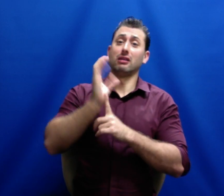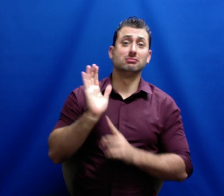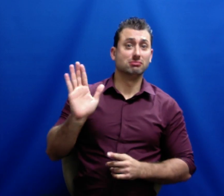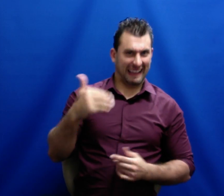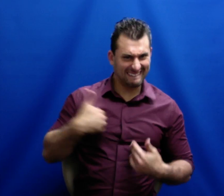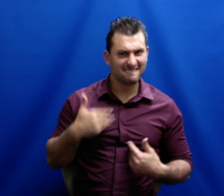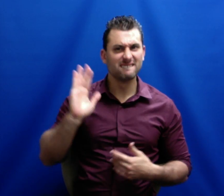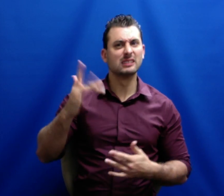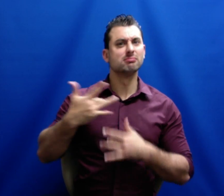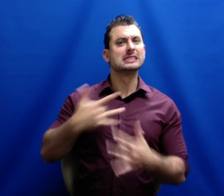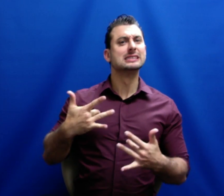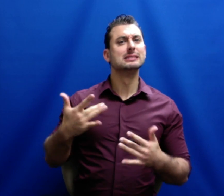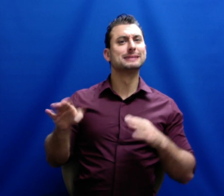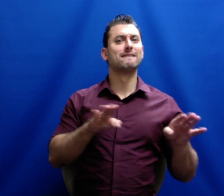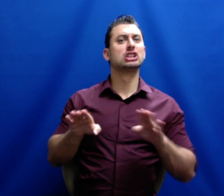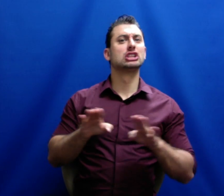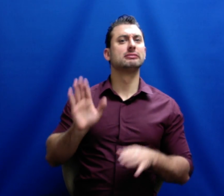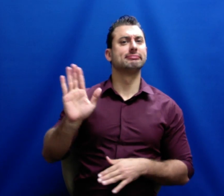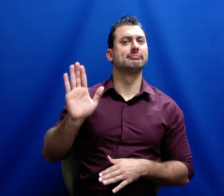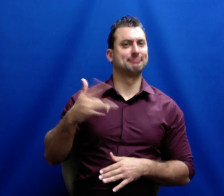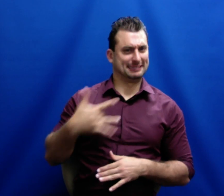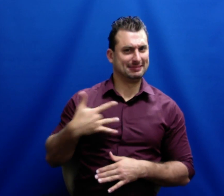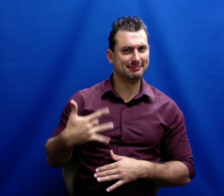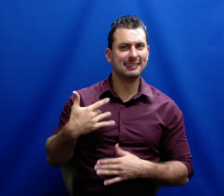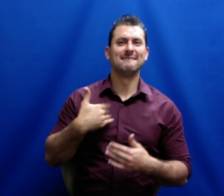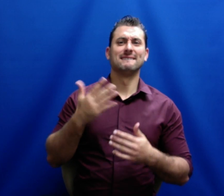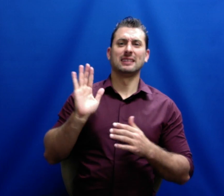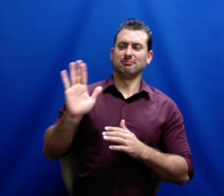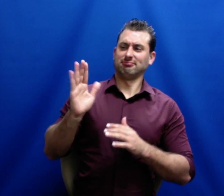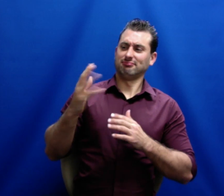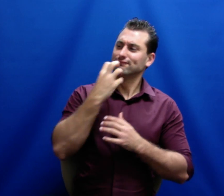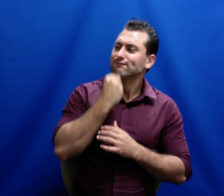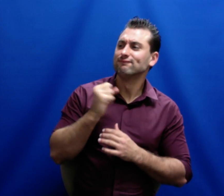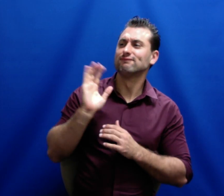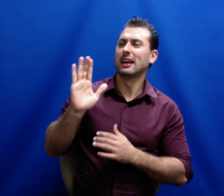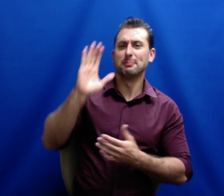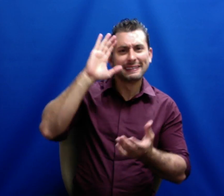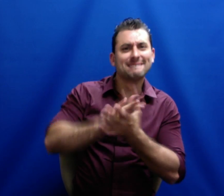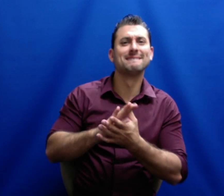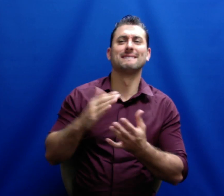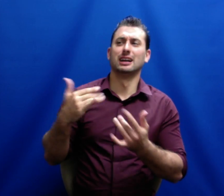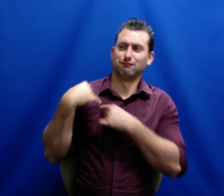They have deaf culture. They have typical behaviors found among the community, their own values, beliefs,